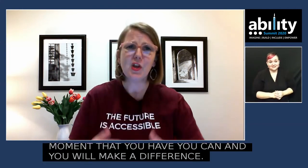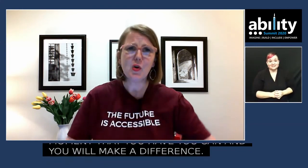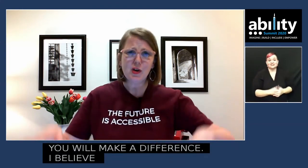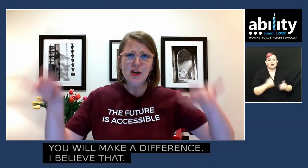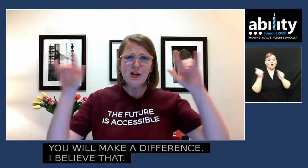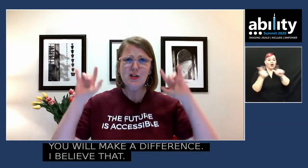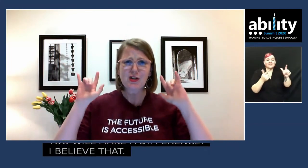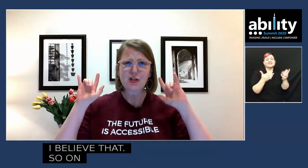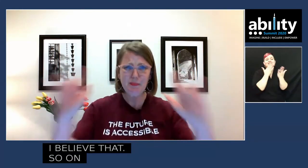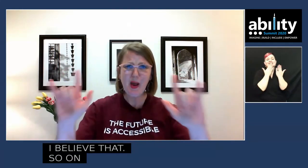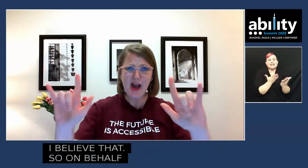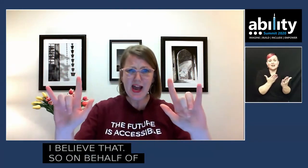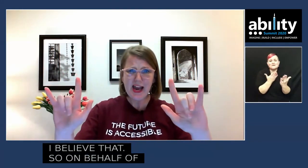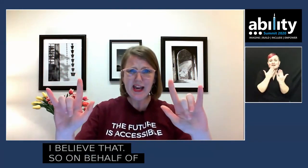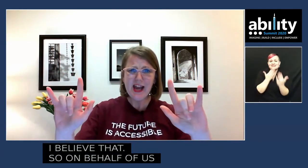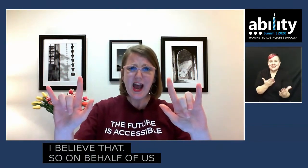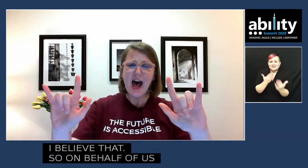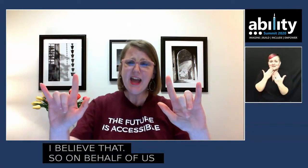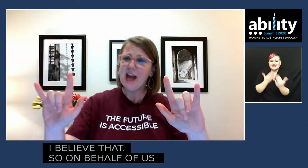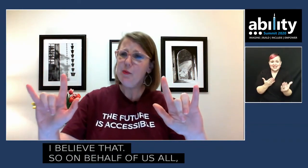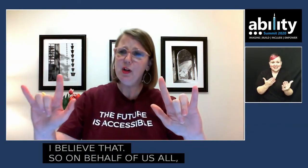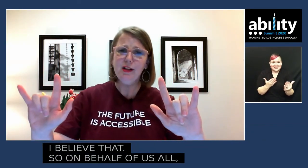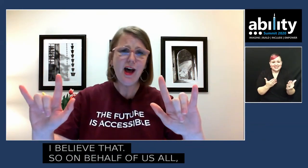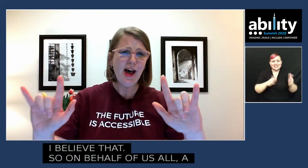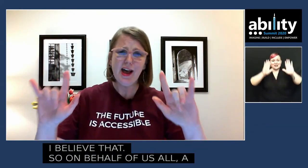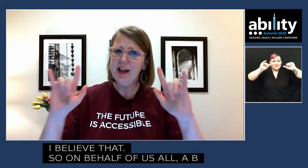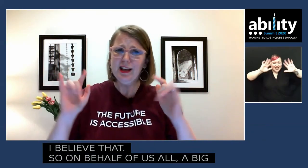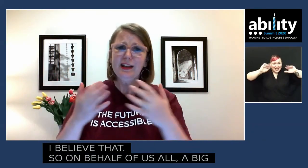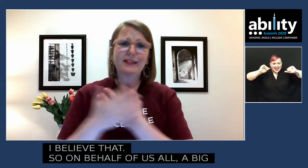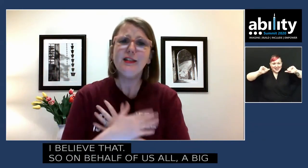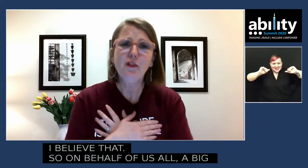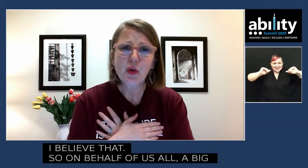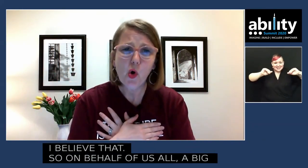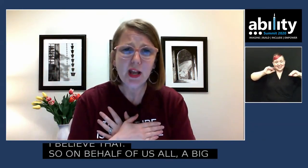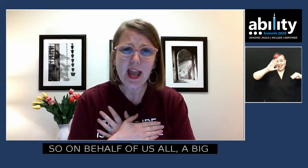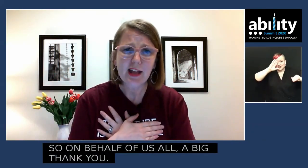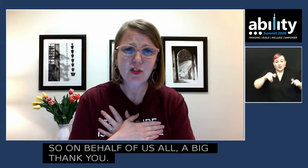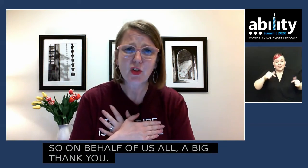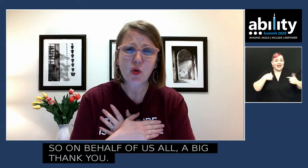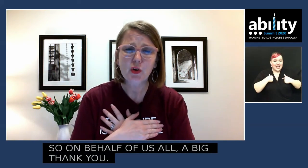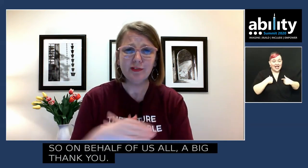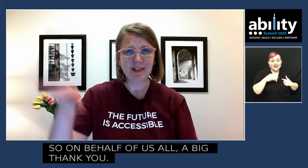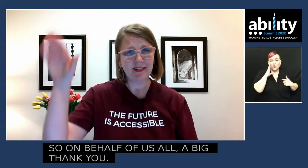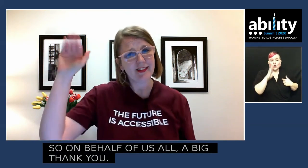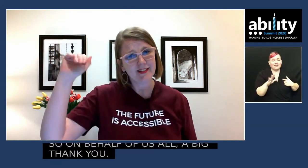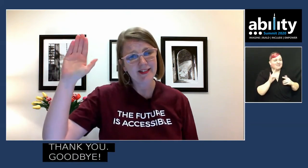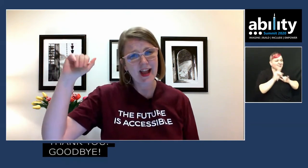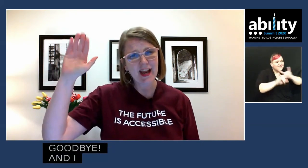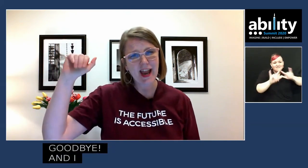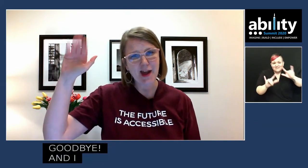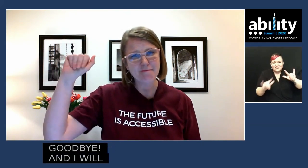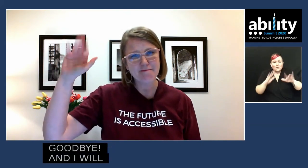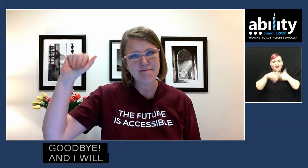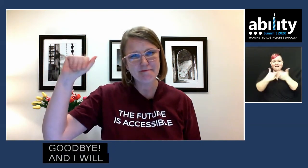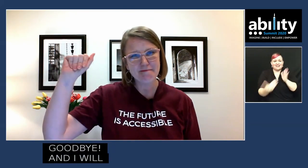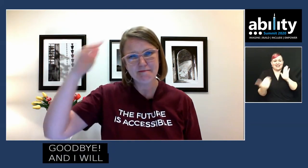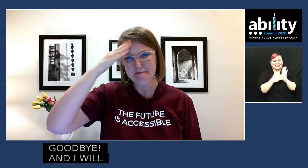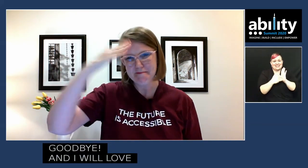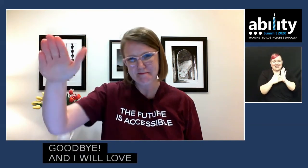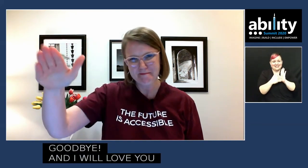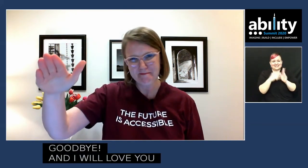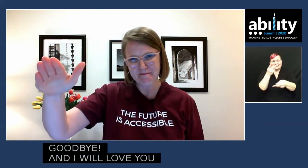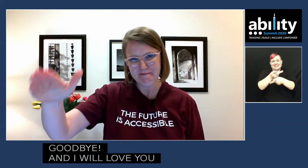big thank you, goodbye, and I will love you all again soon. Take care.